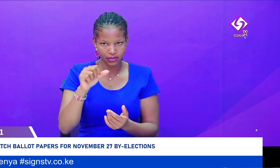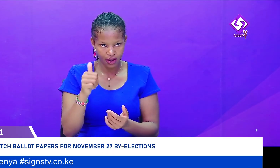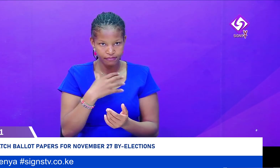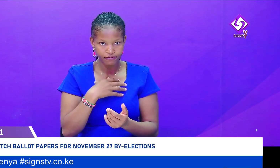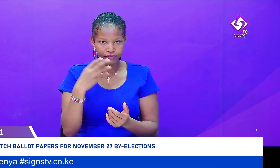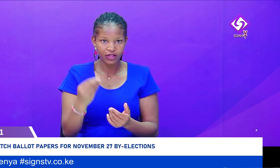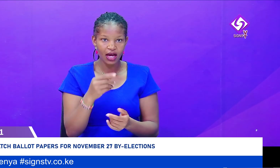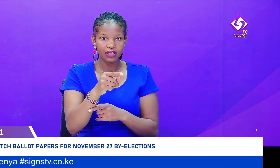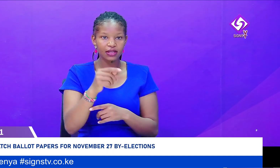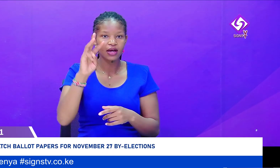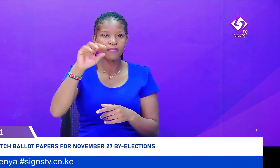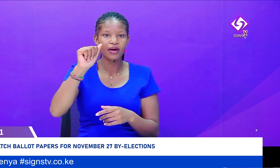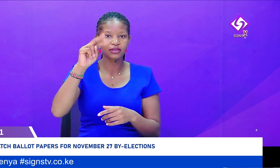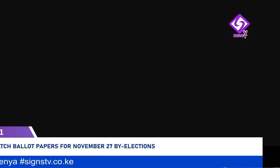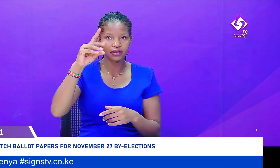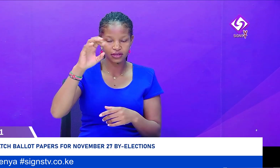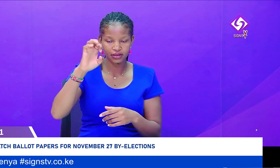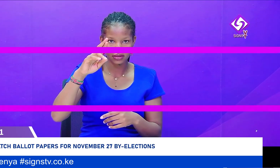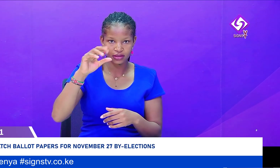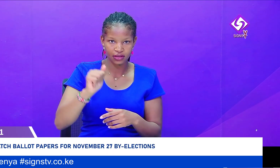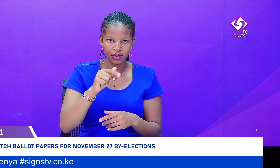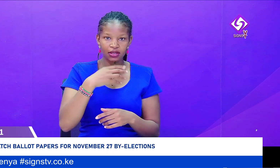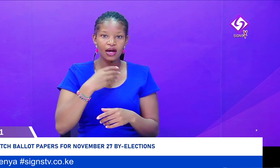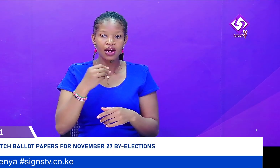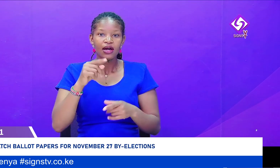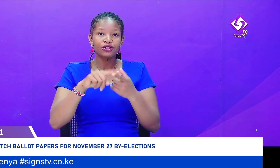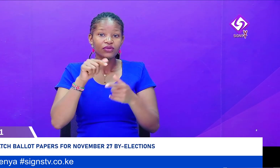and Mandera due to inherent security and distance